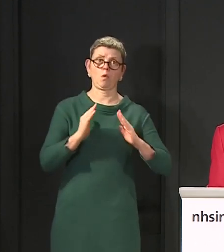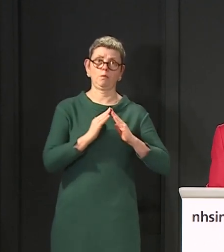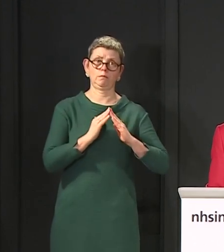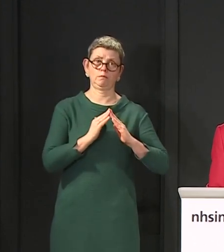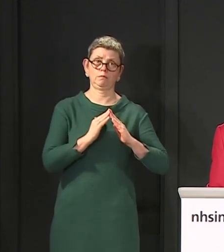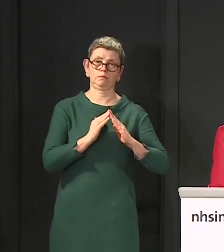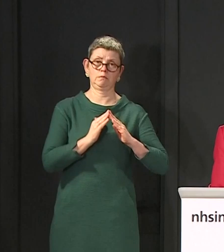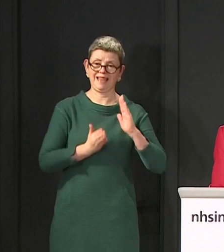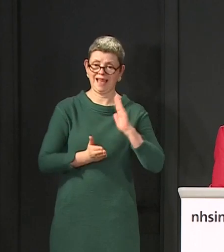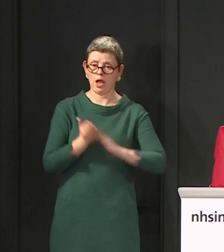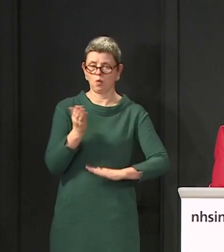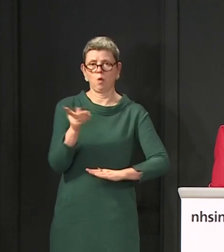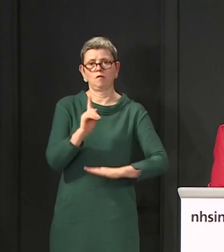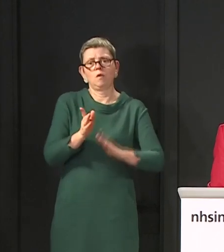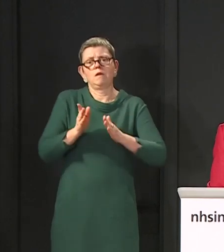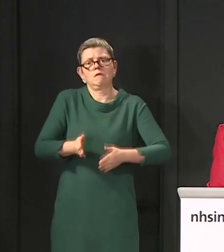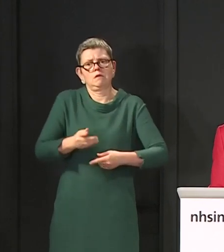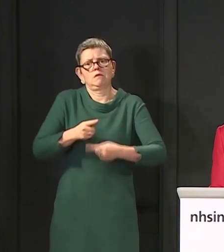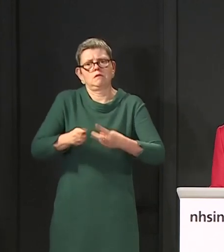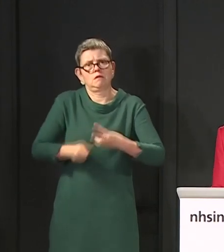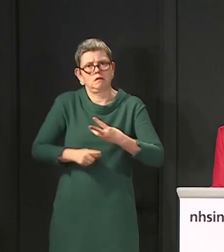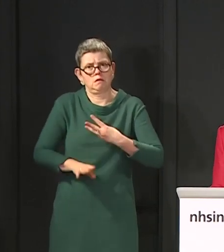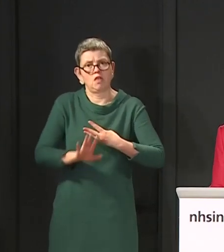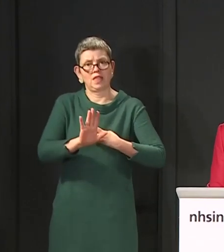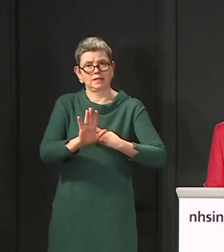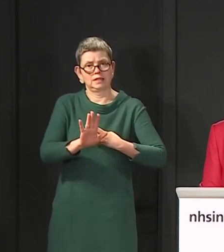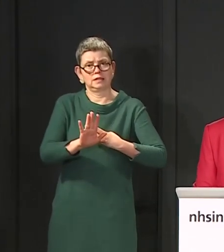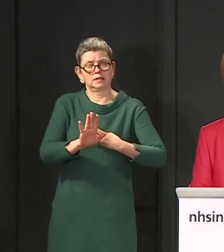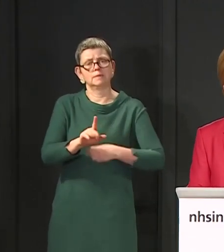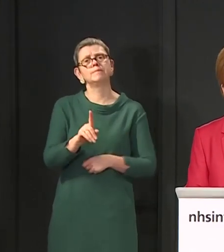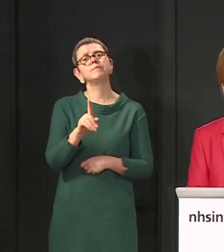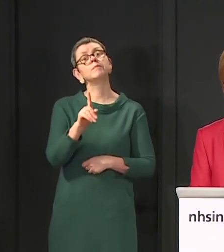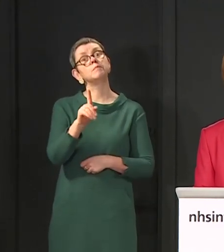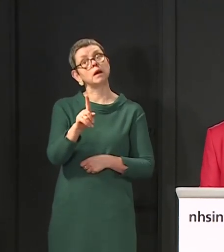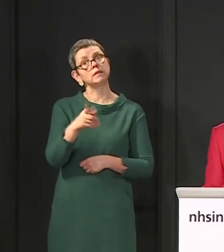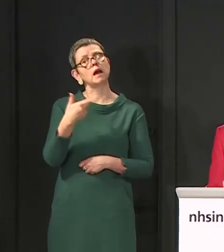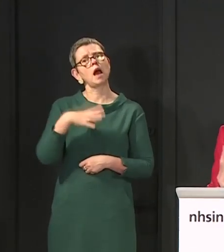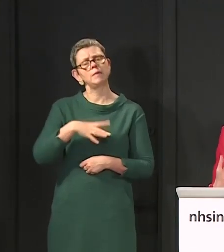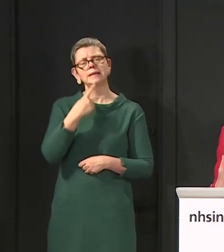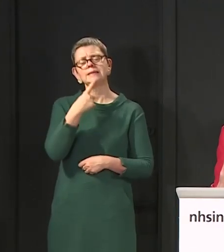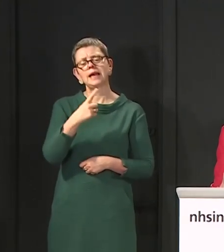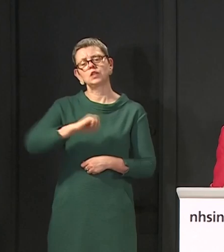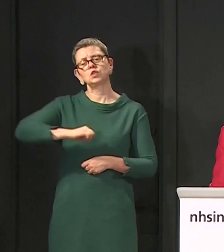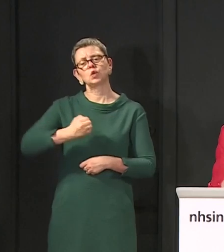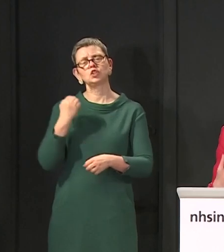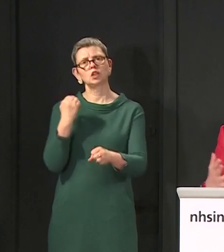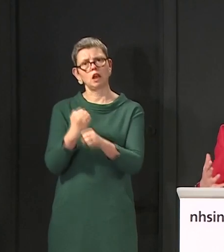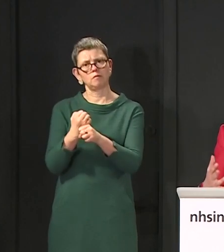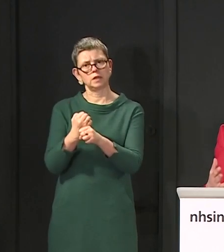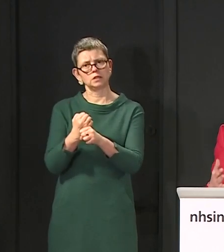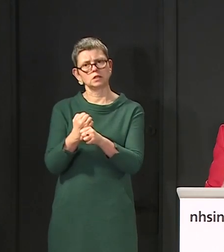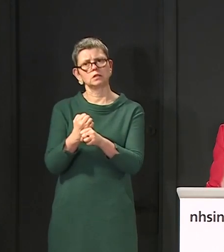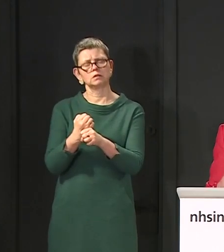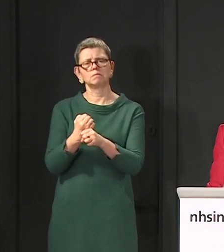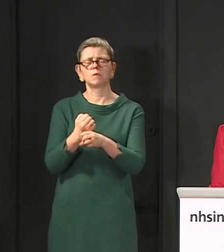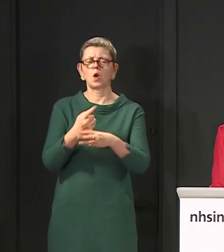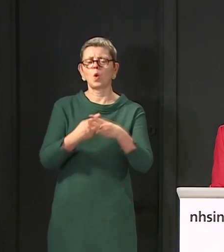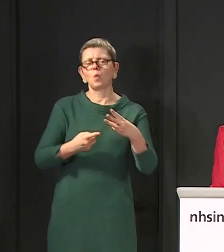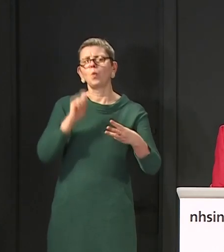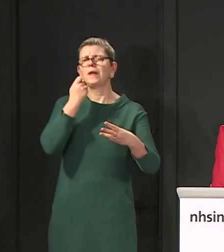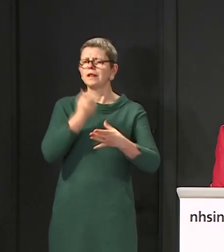for essential purposes. I have made clear, however, that the Scottish Government will keep what constitutes an essential purpose